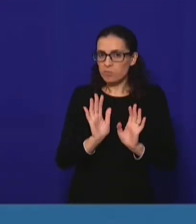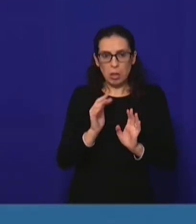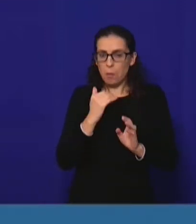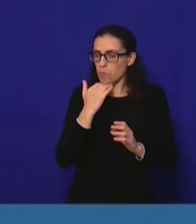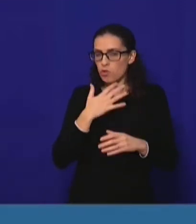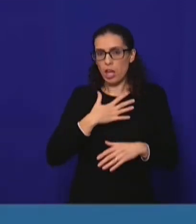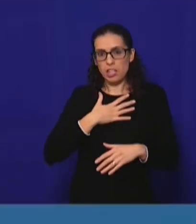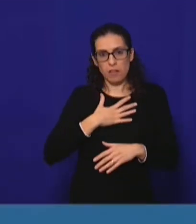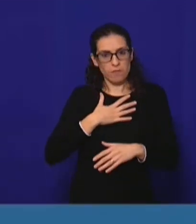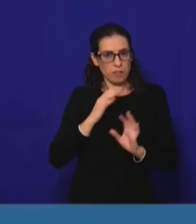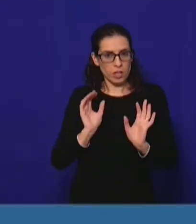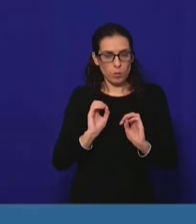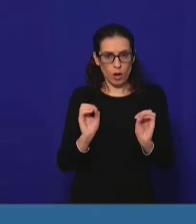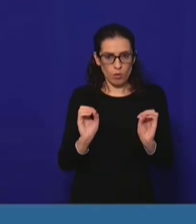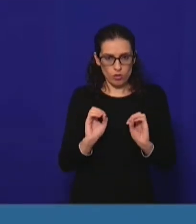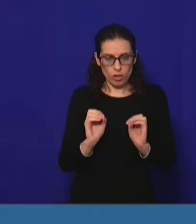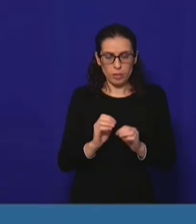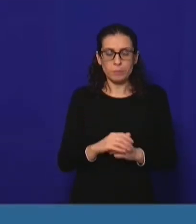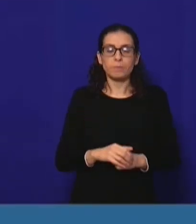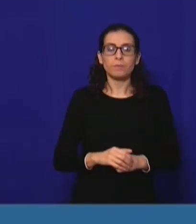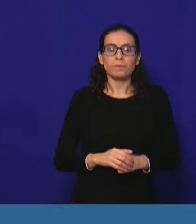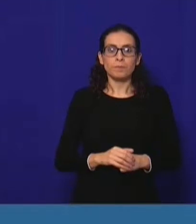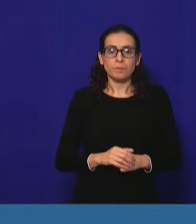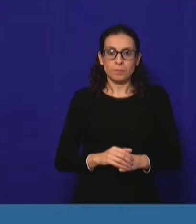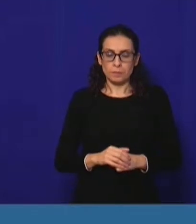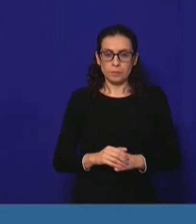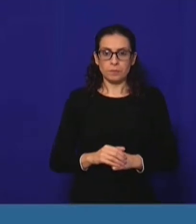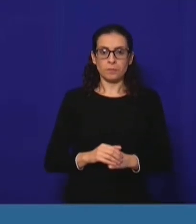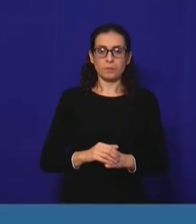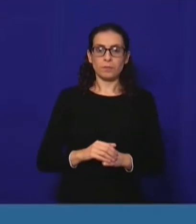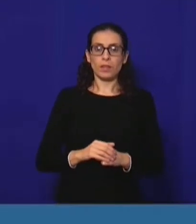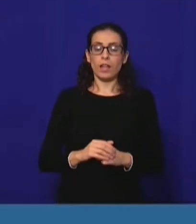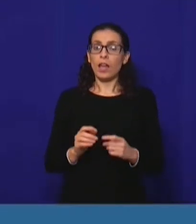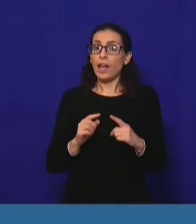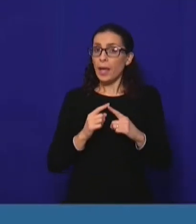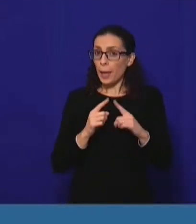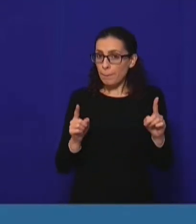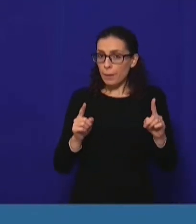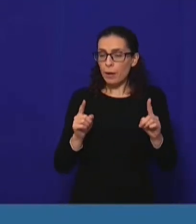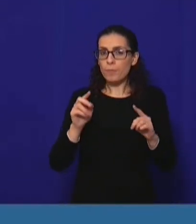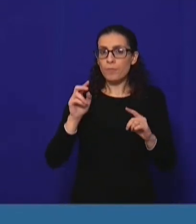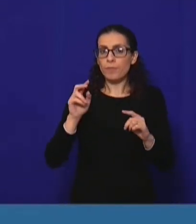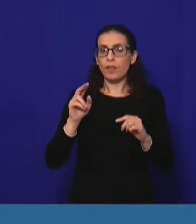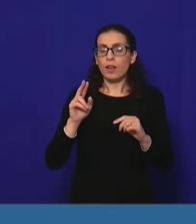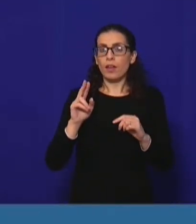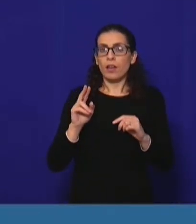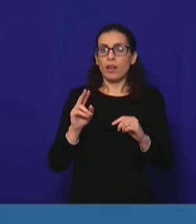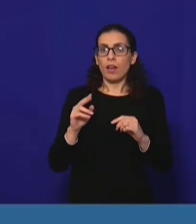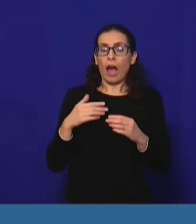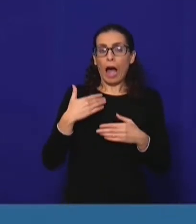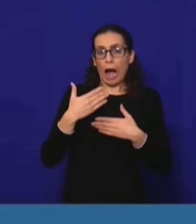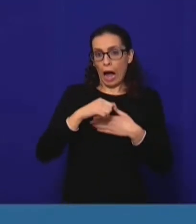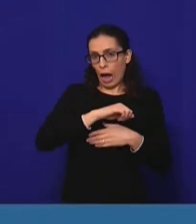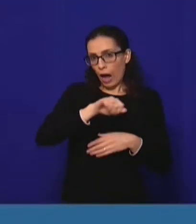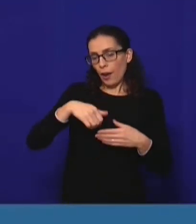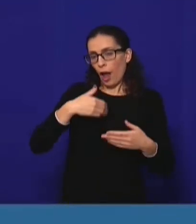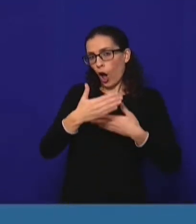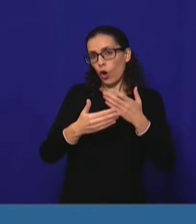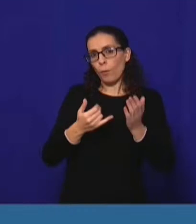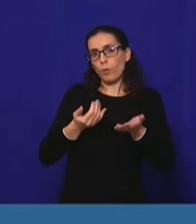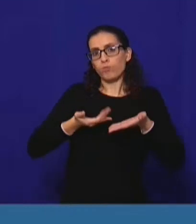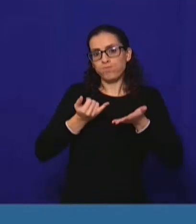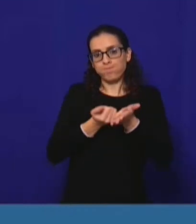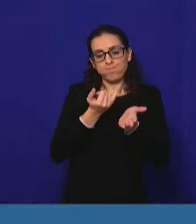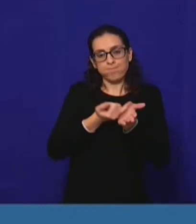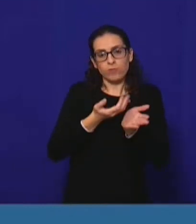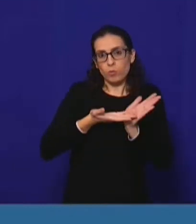mhumiex contraindications għal biex ma tieħux din il-vaccine. Però aħna bħal-mett ukoll ħankomplu ninformaw lill-pubbliku